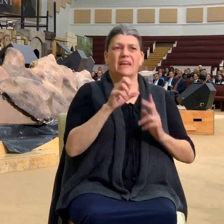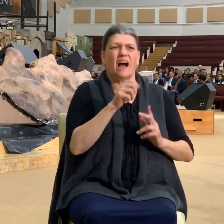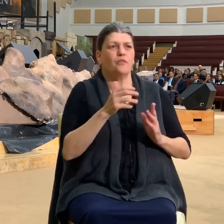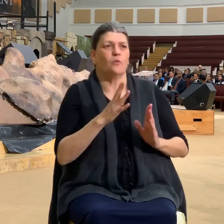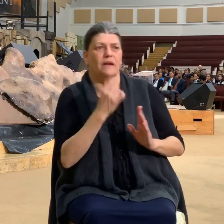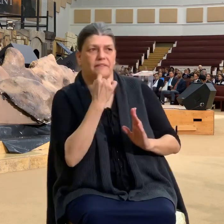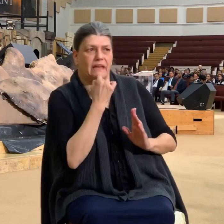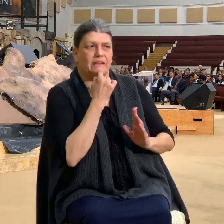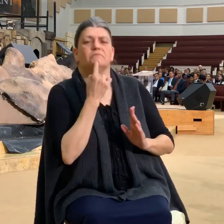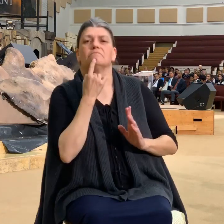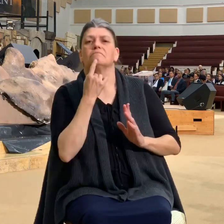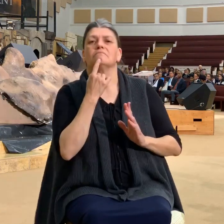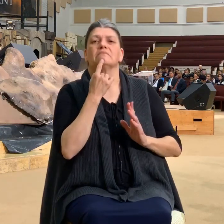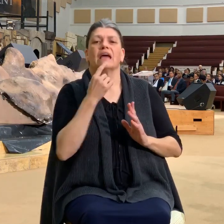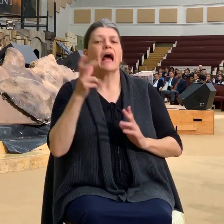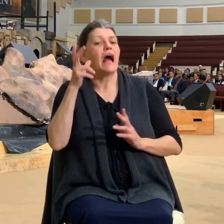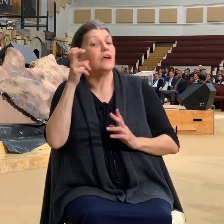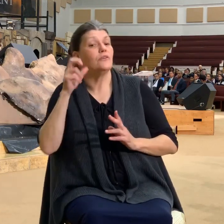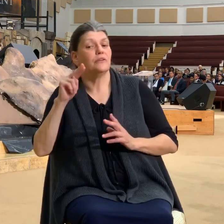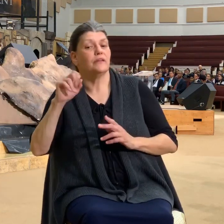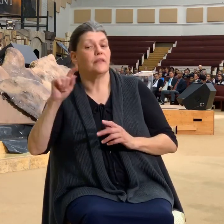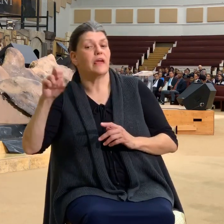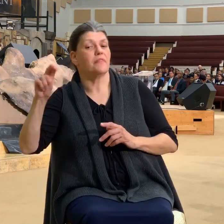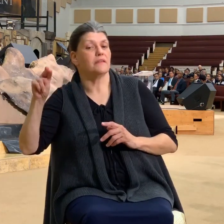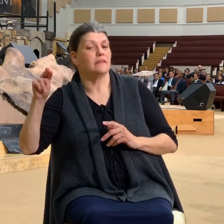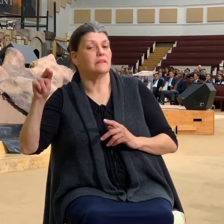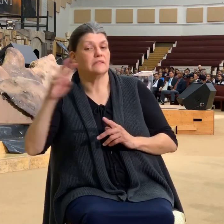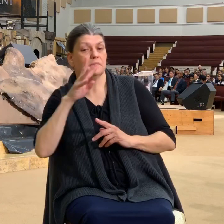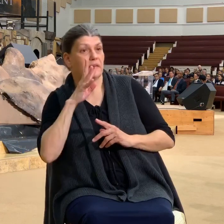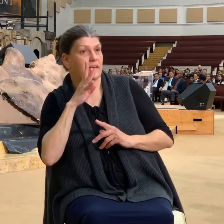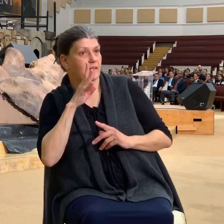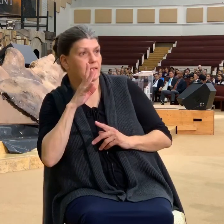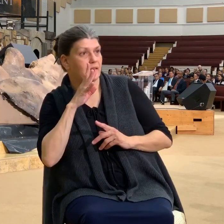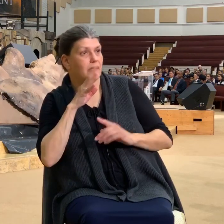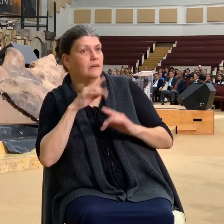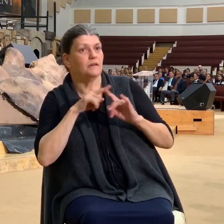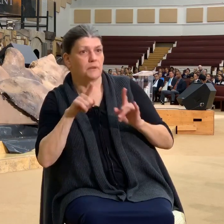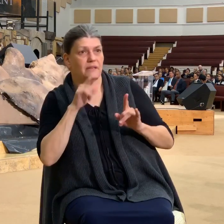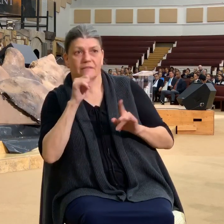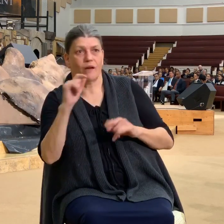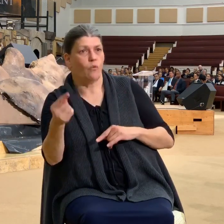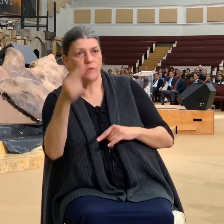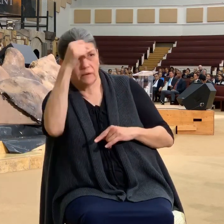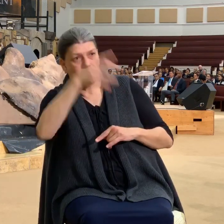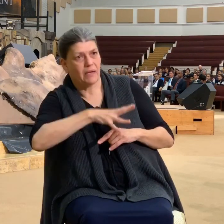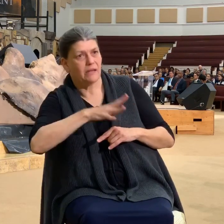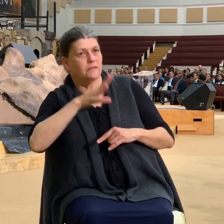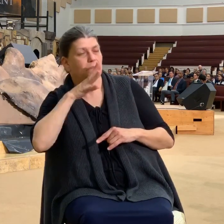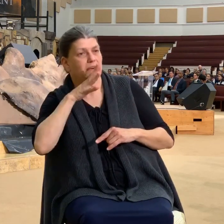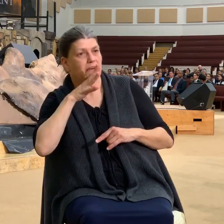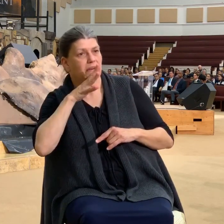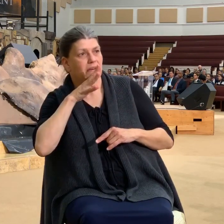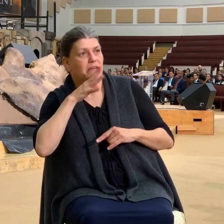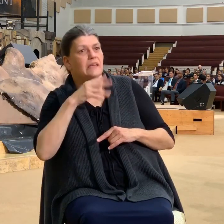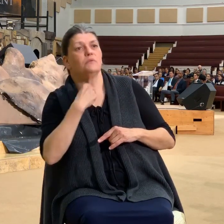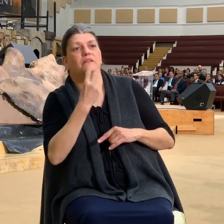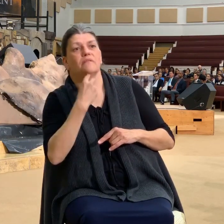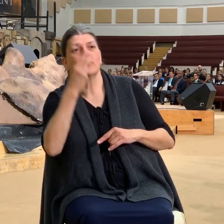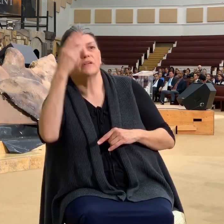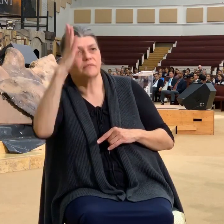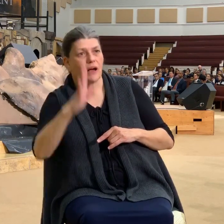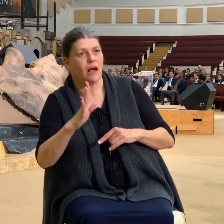saying, "I heard Nathan speak, but it was not just a man speaking. It was the voice of